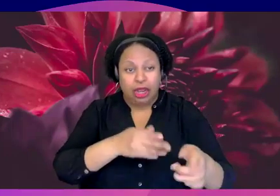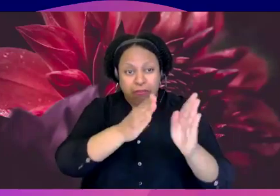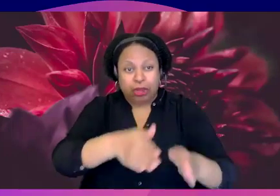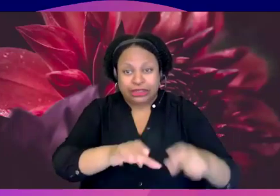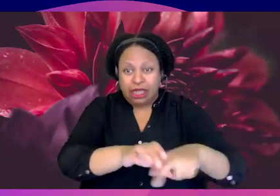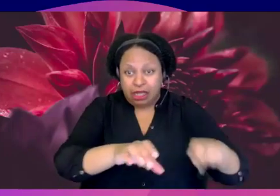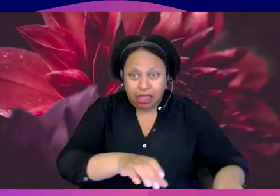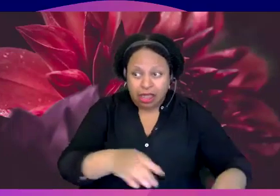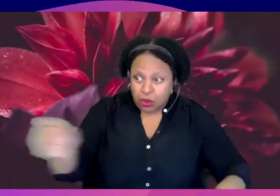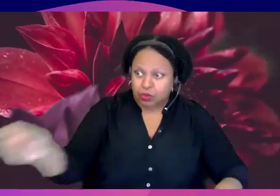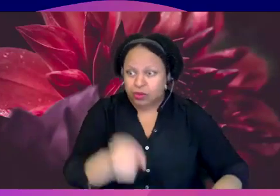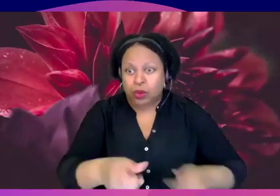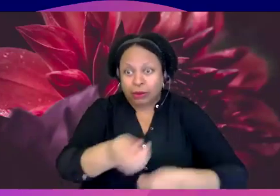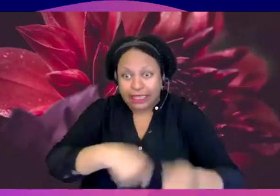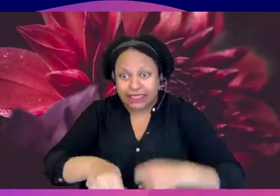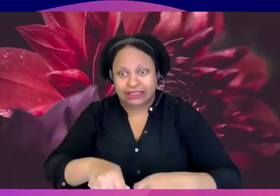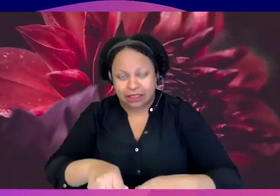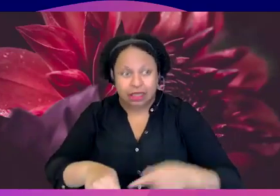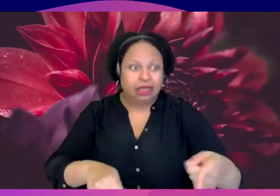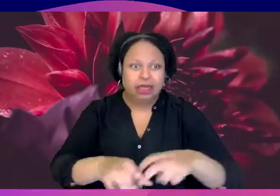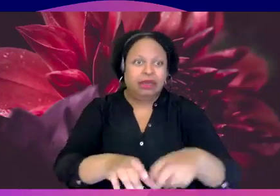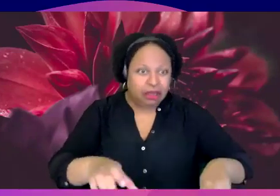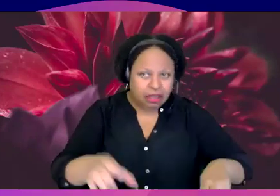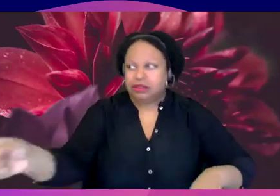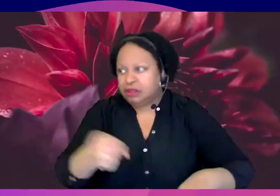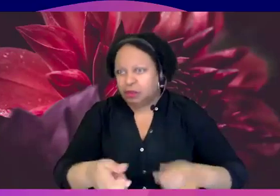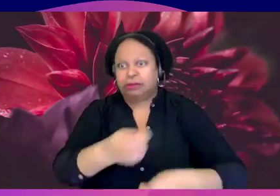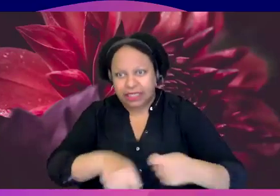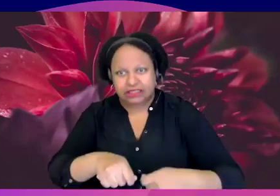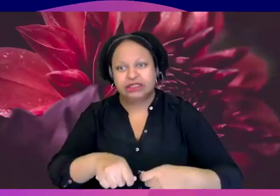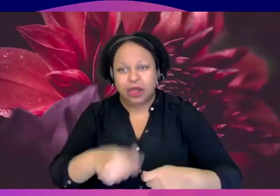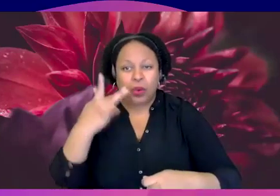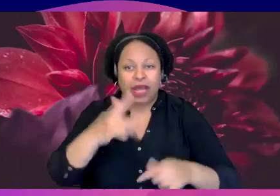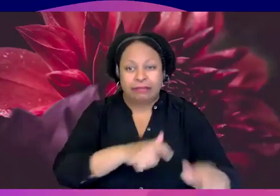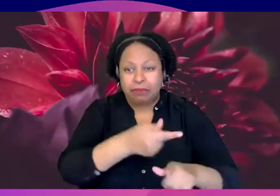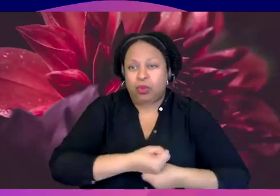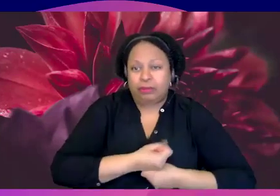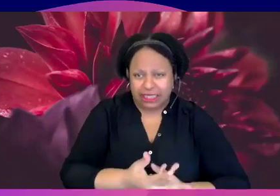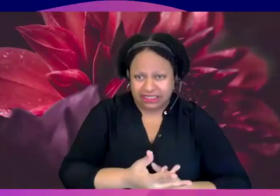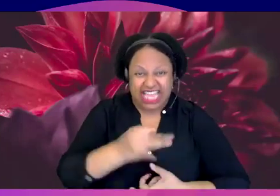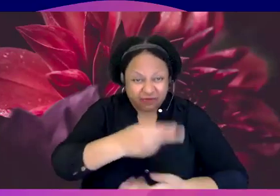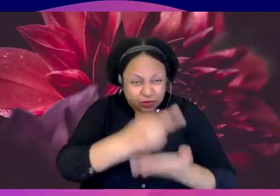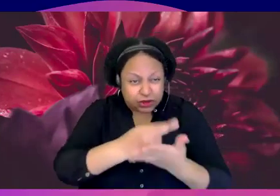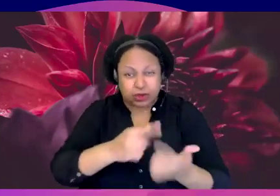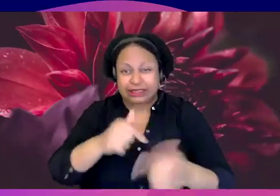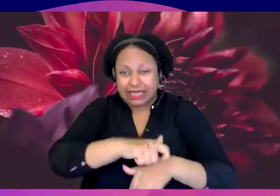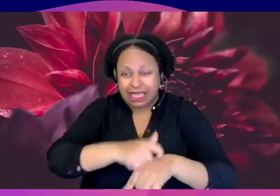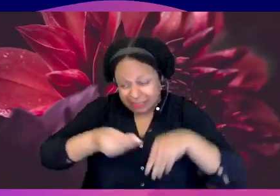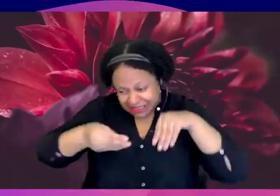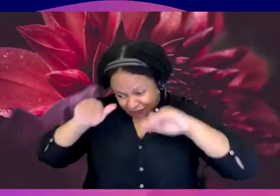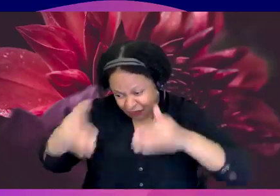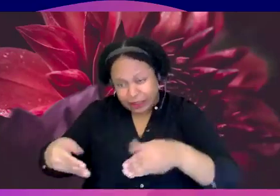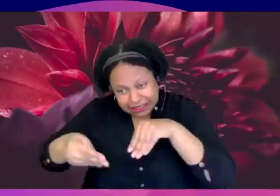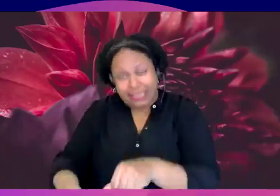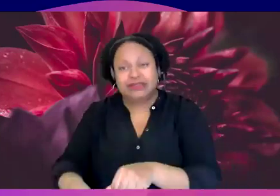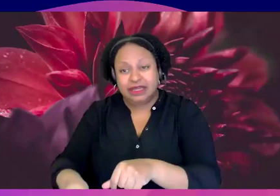to keep hiring people because they're burning out. If we could take that amount of resource and time and put it into